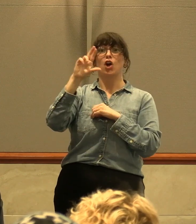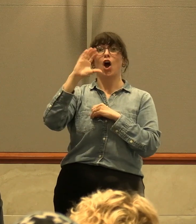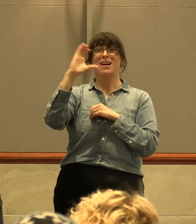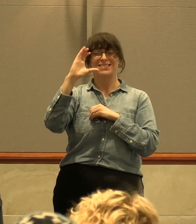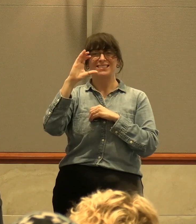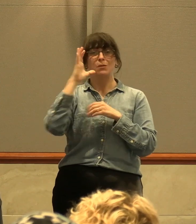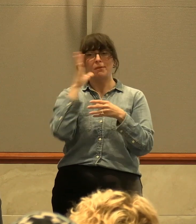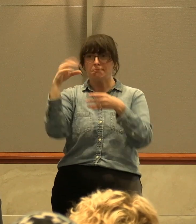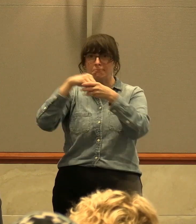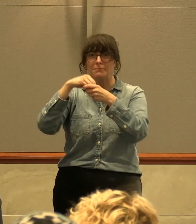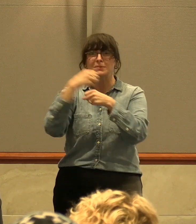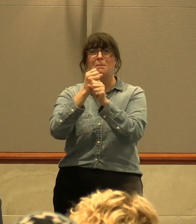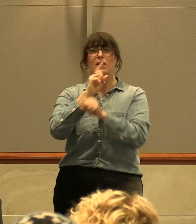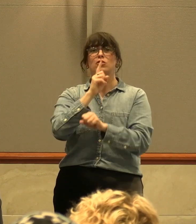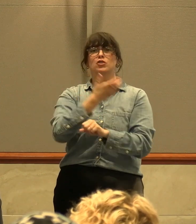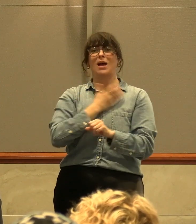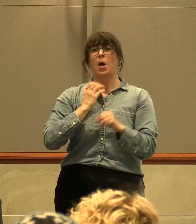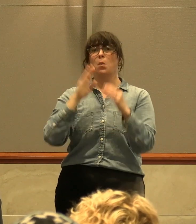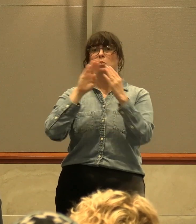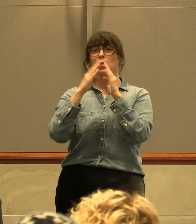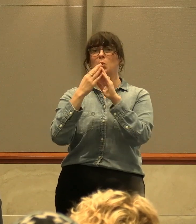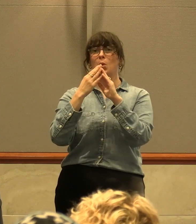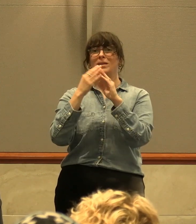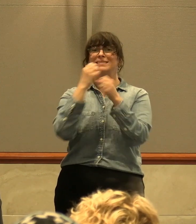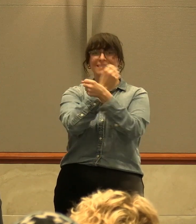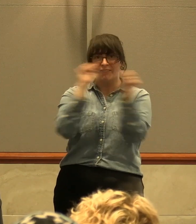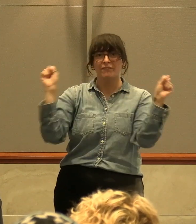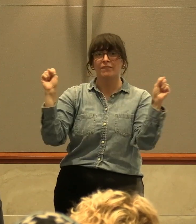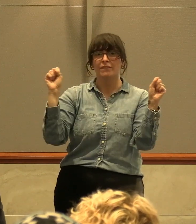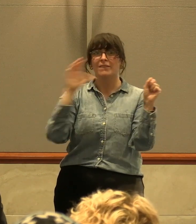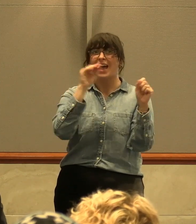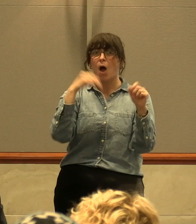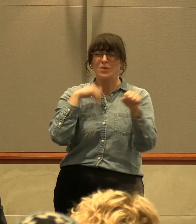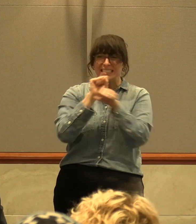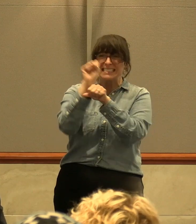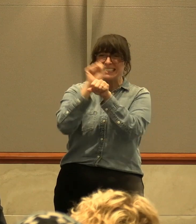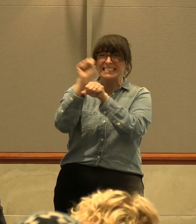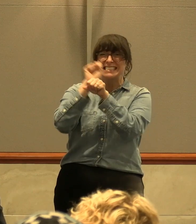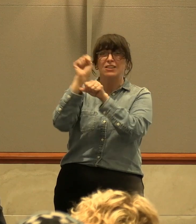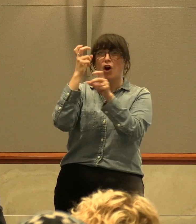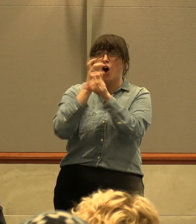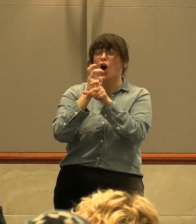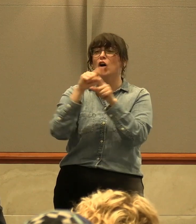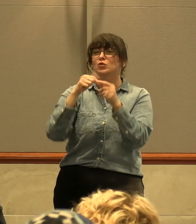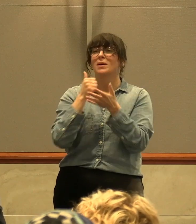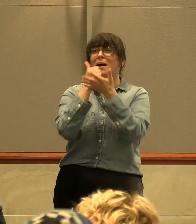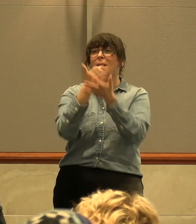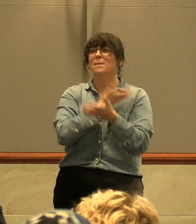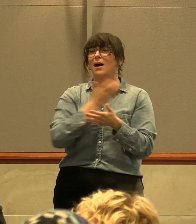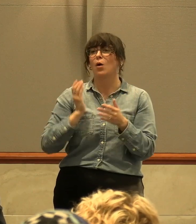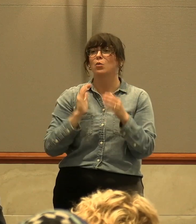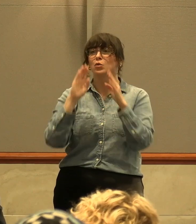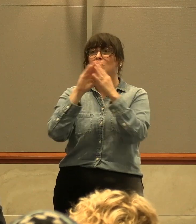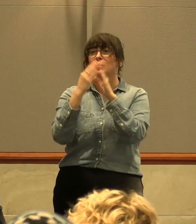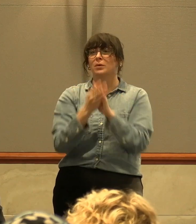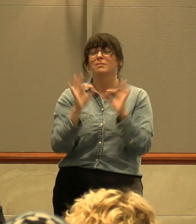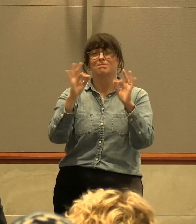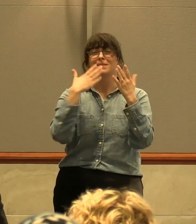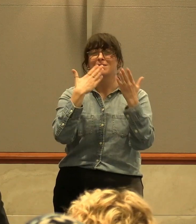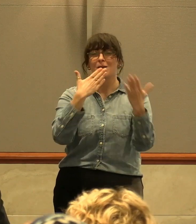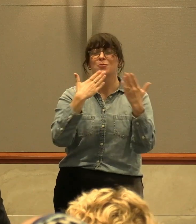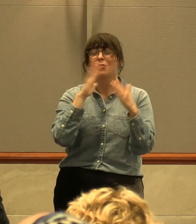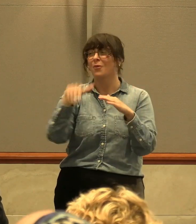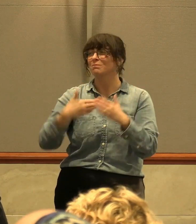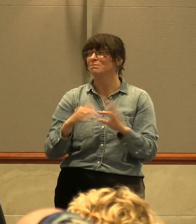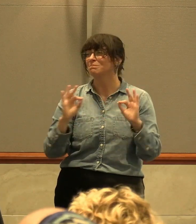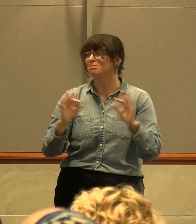make sure that our community is safe and we do everything we possibly can to help our community. Thank you all for everything you